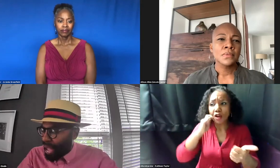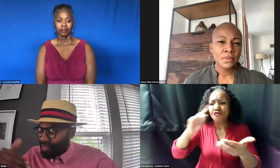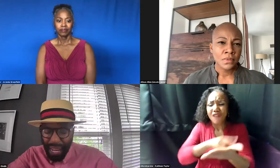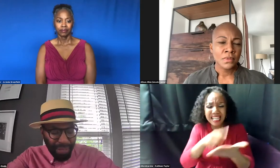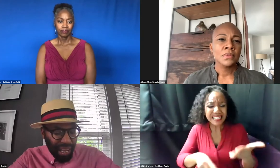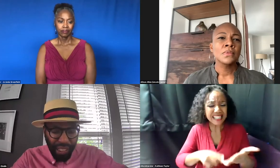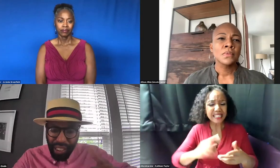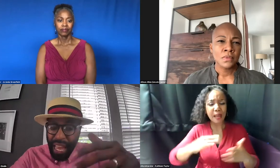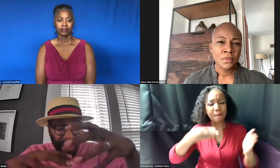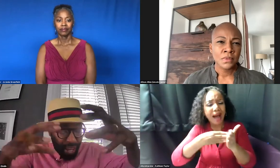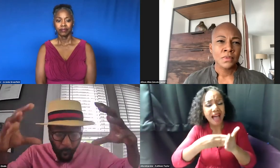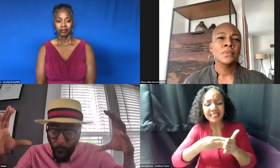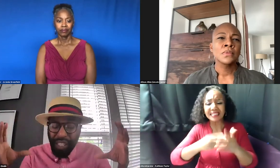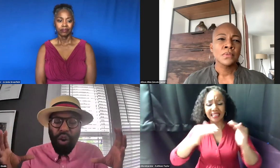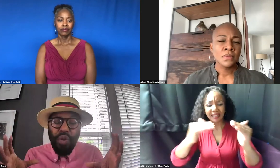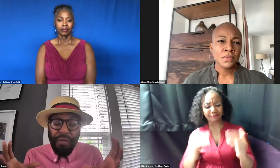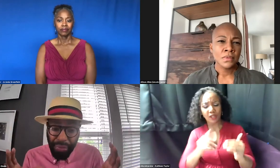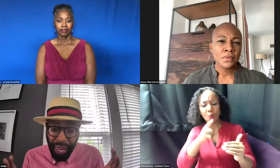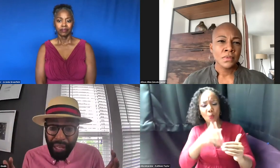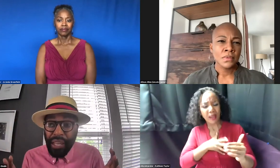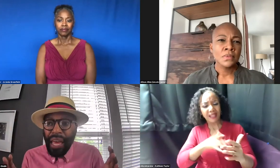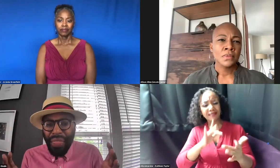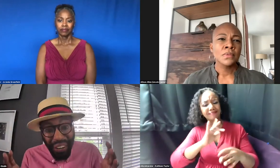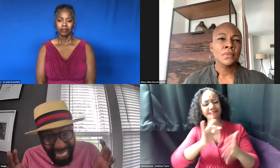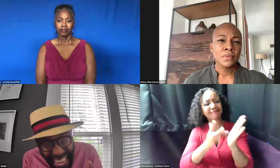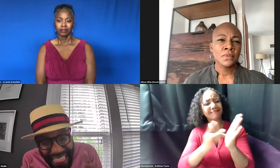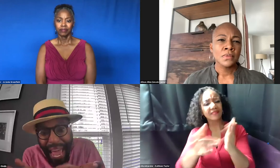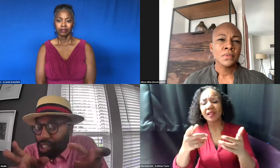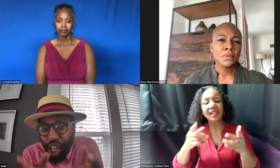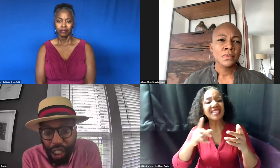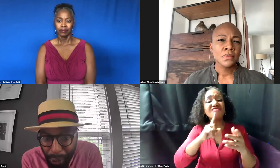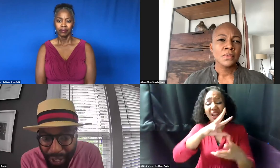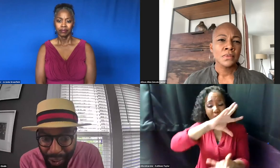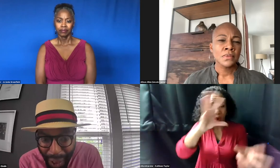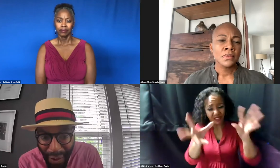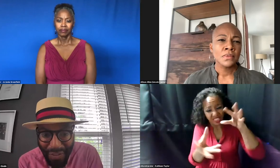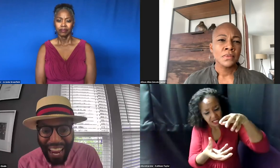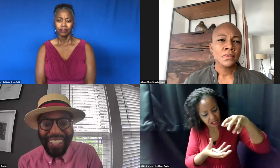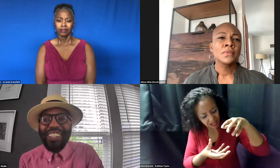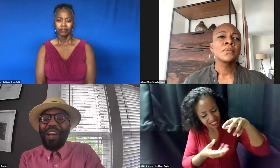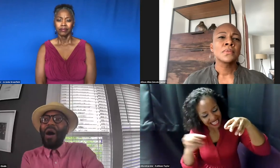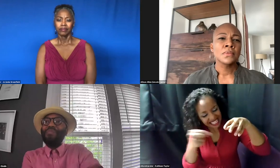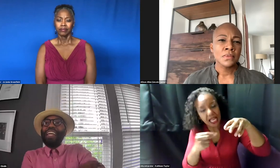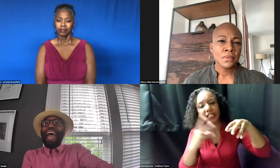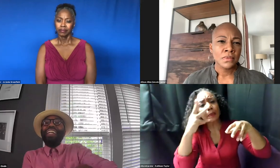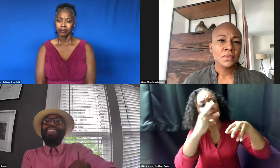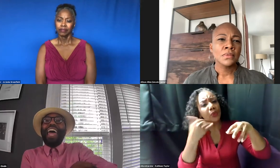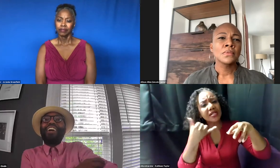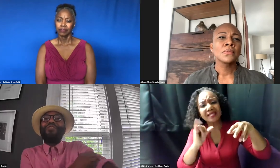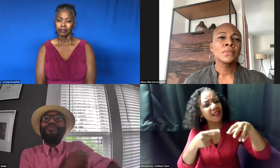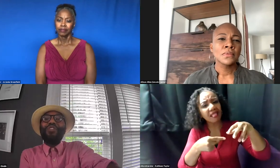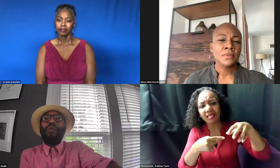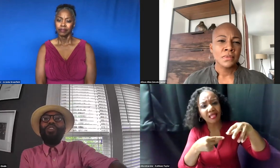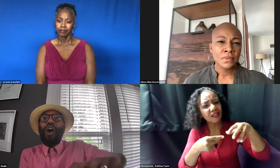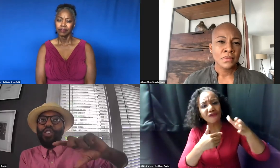and bias and misogyny, that all these horrific things, there's in that such beauty as well, right? There's a, and it's